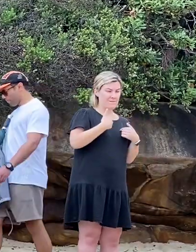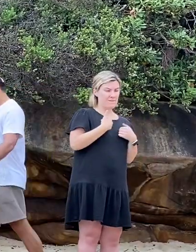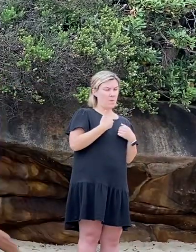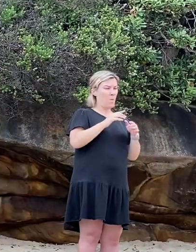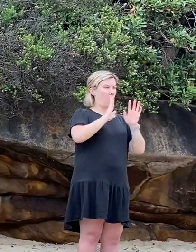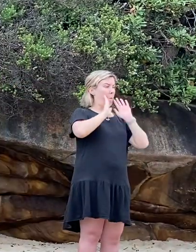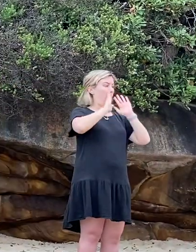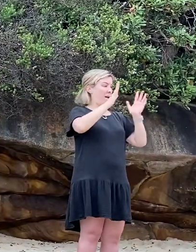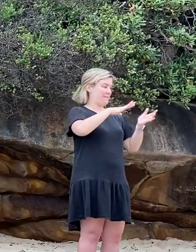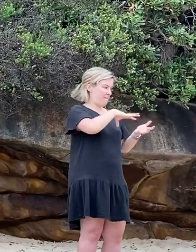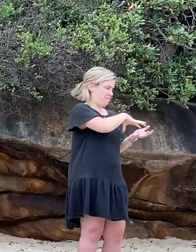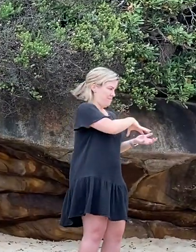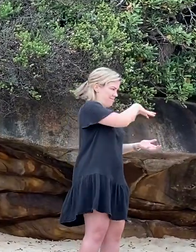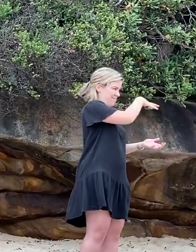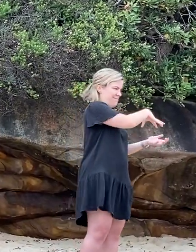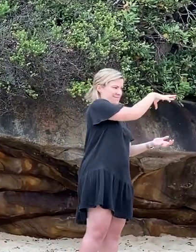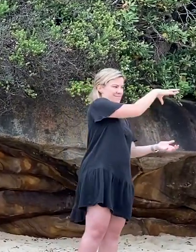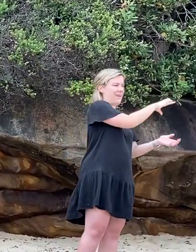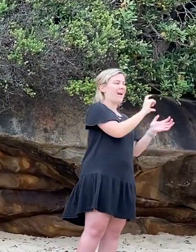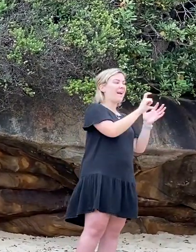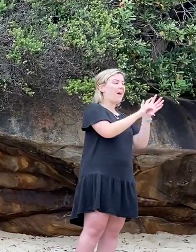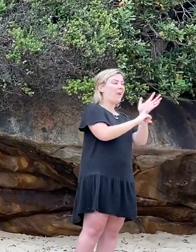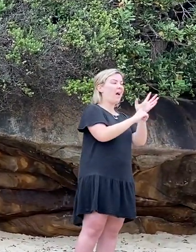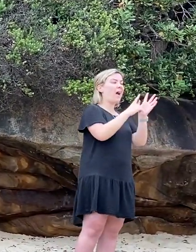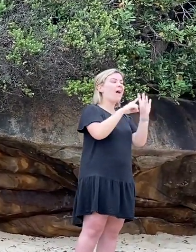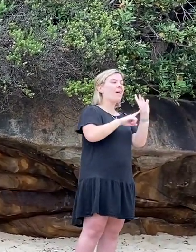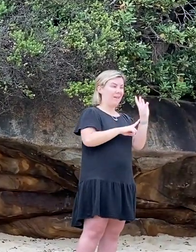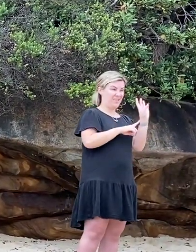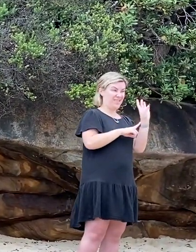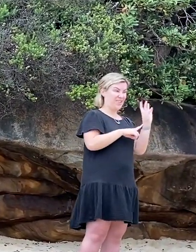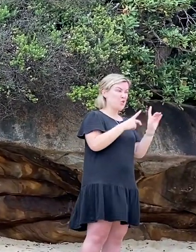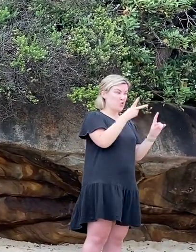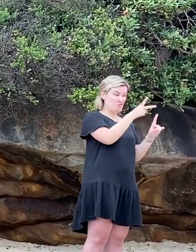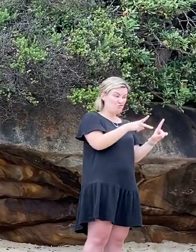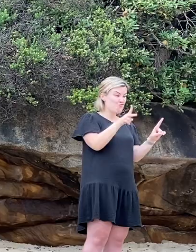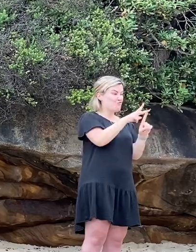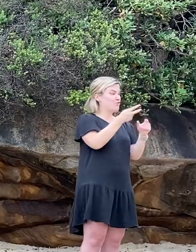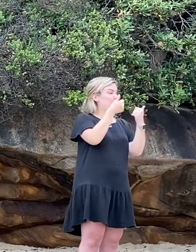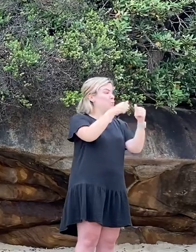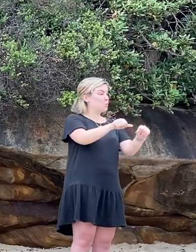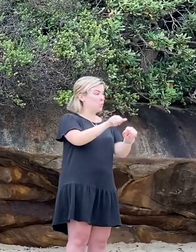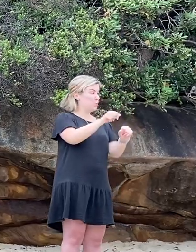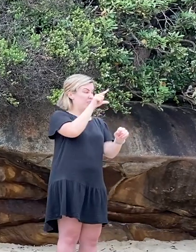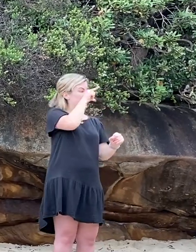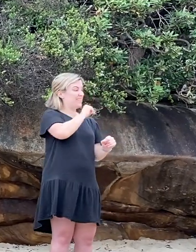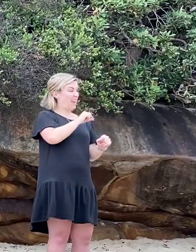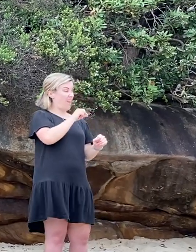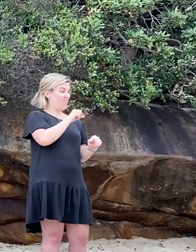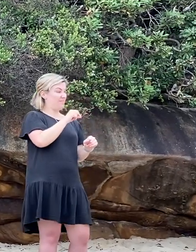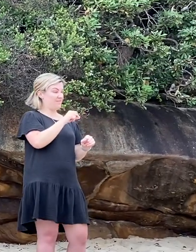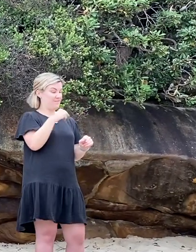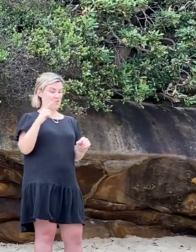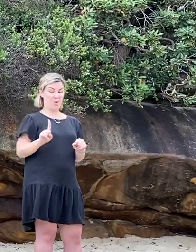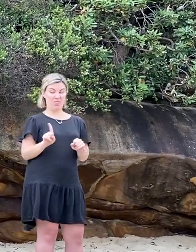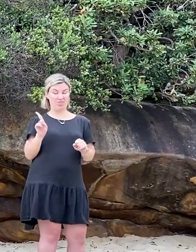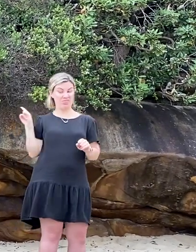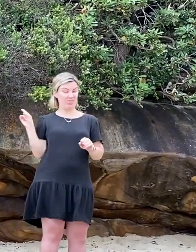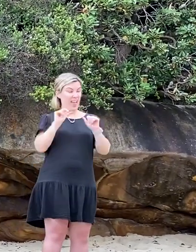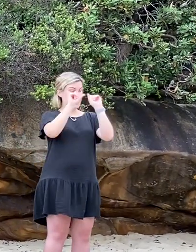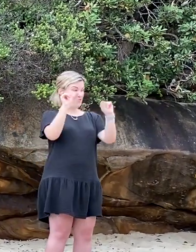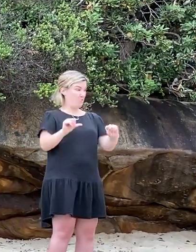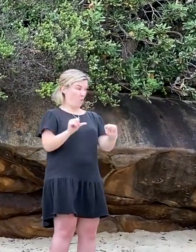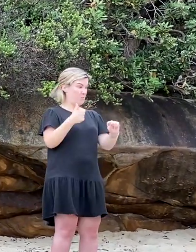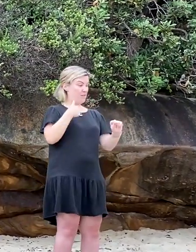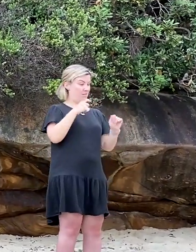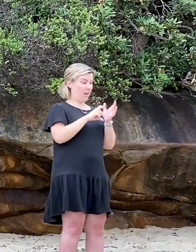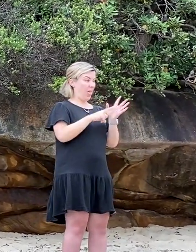storage of buckets of clay which actually get reused. So this the clay for this sculpture was actually used for the